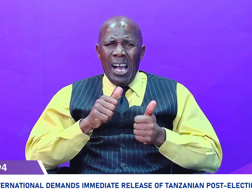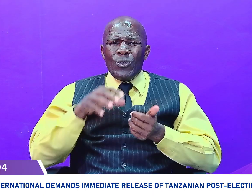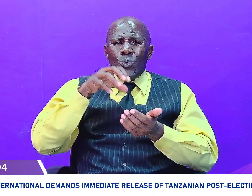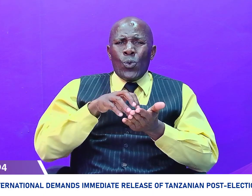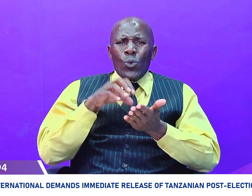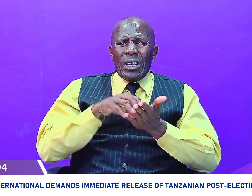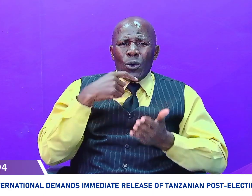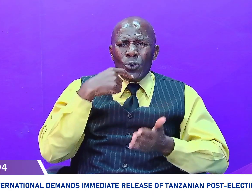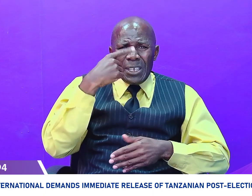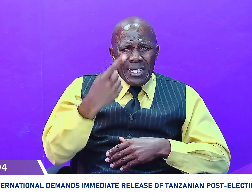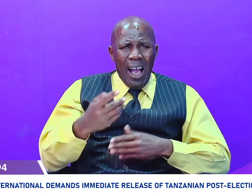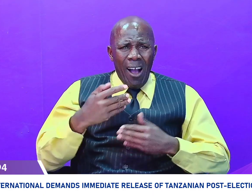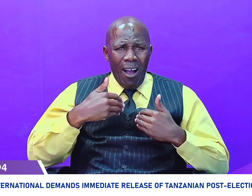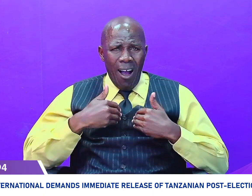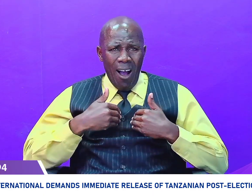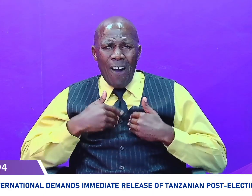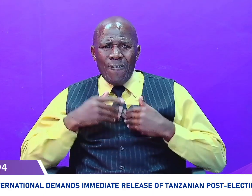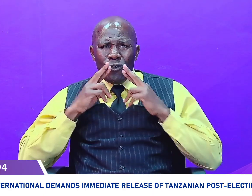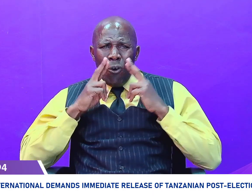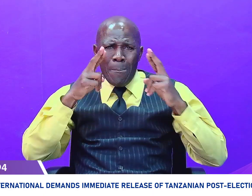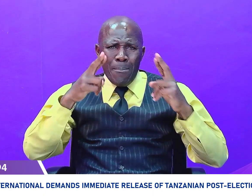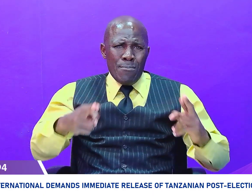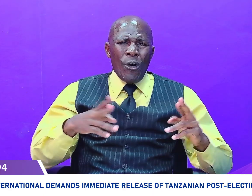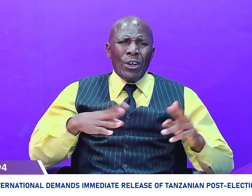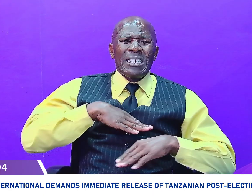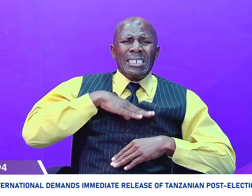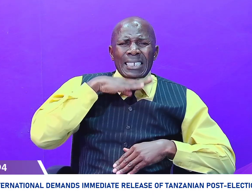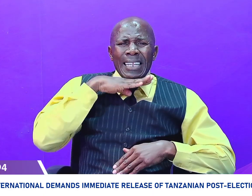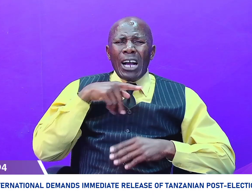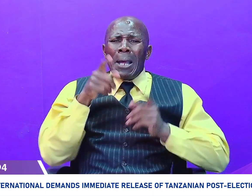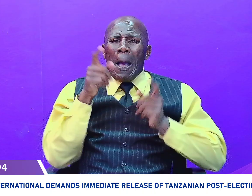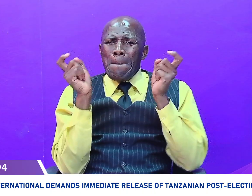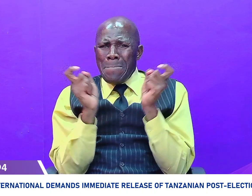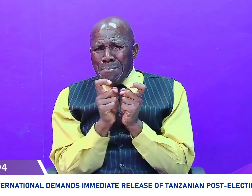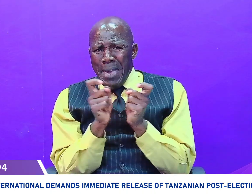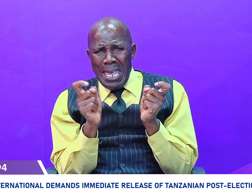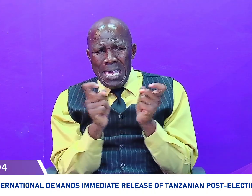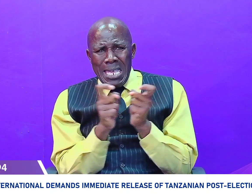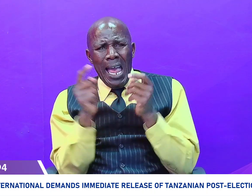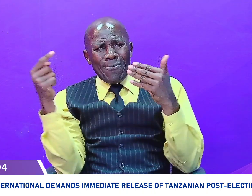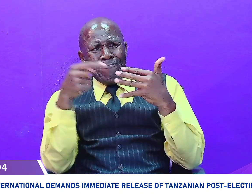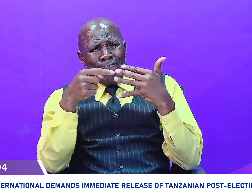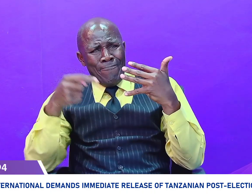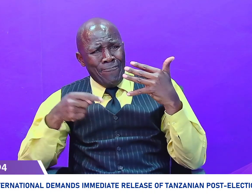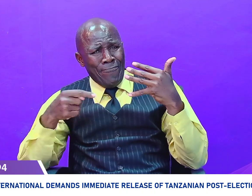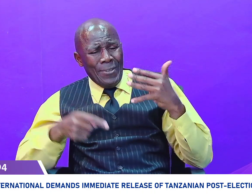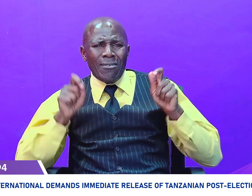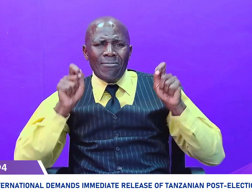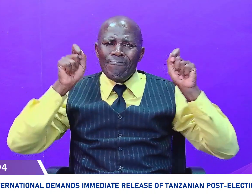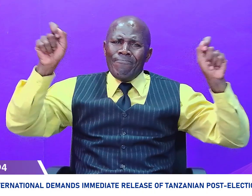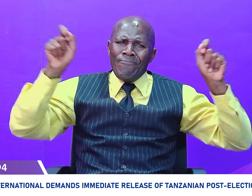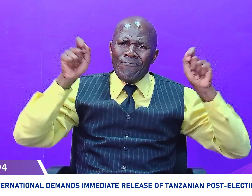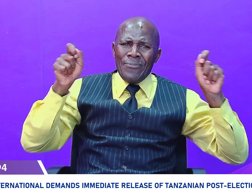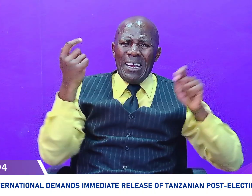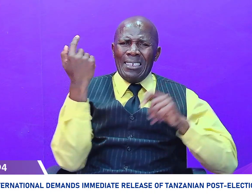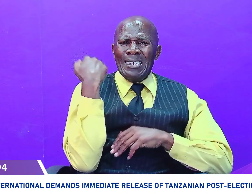by security forces to suppress demonstration, which it states have been resulted